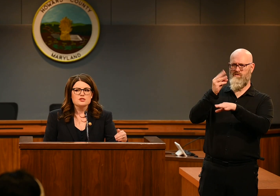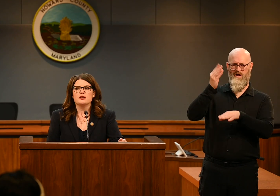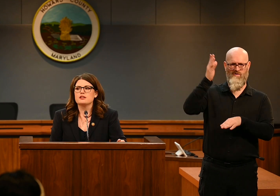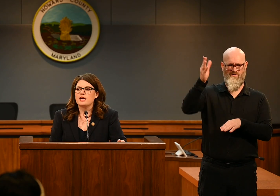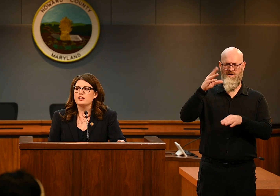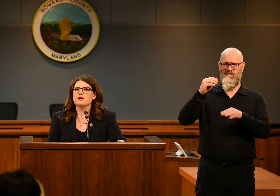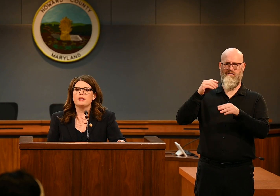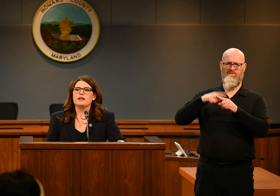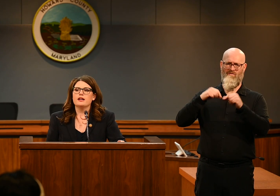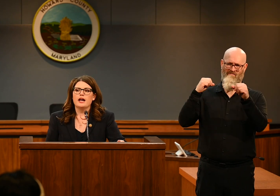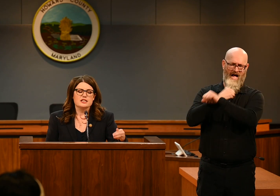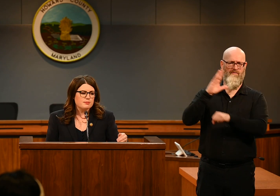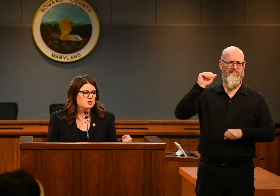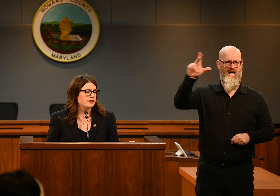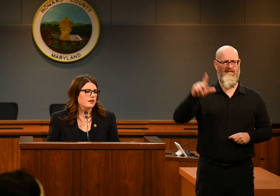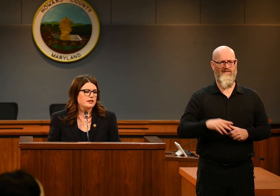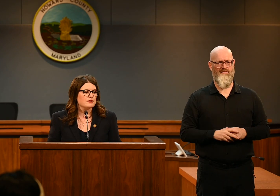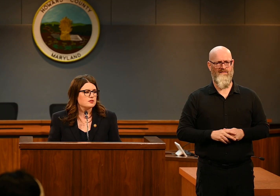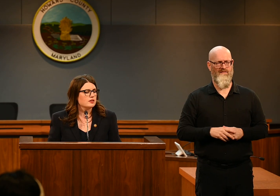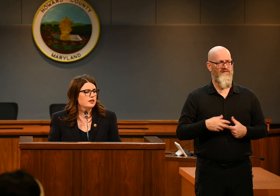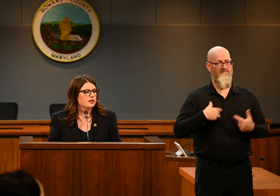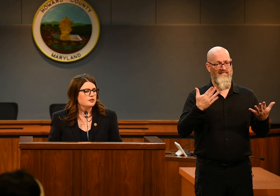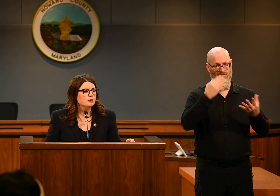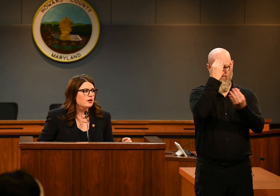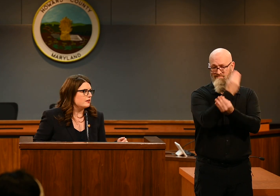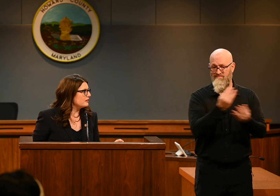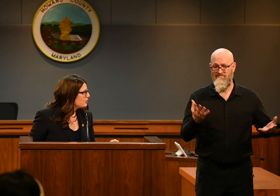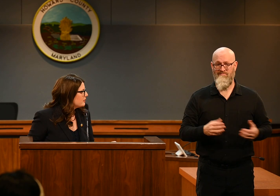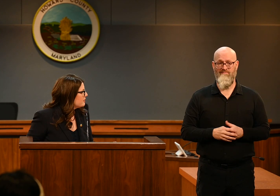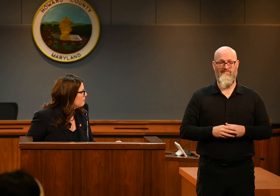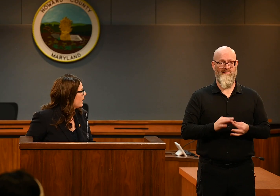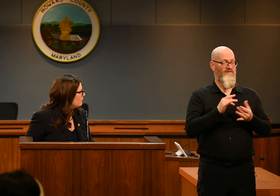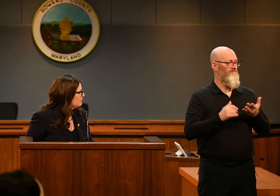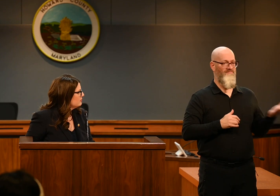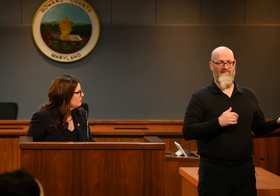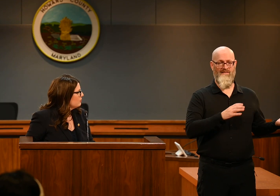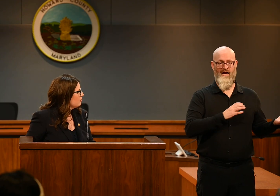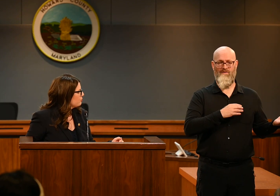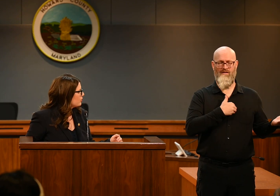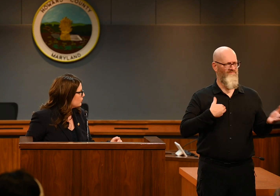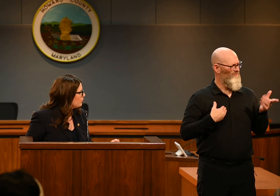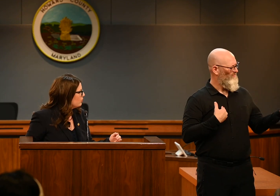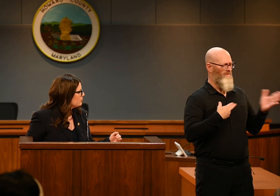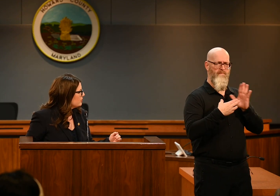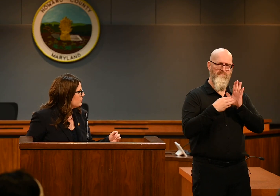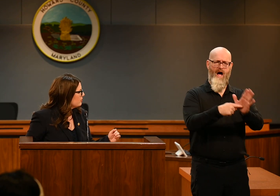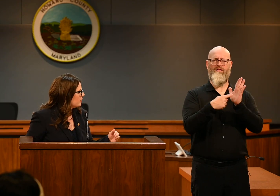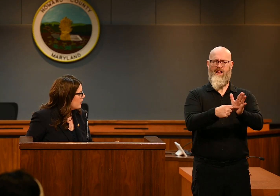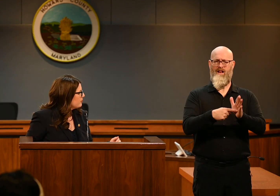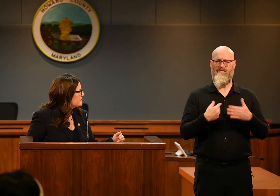And I'm just here to tell everybody, and especially the county council, you are literally the model for